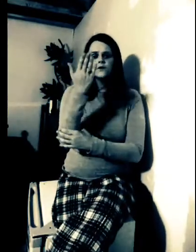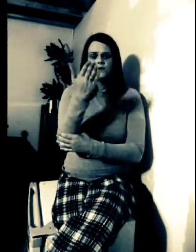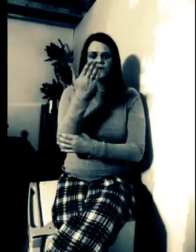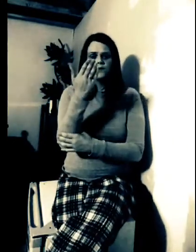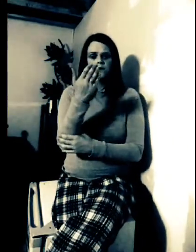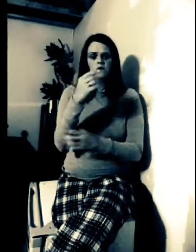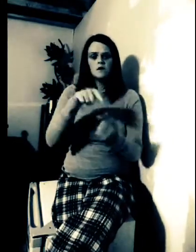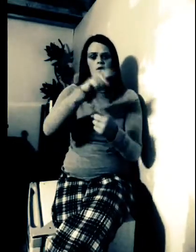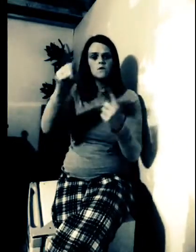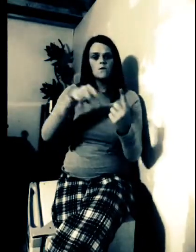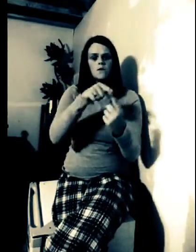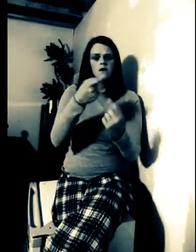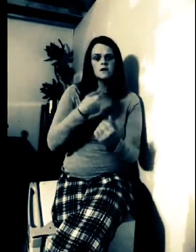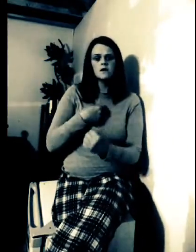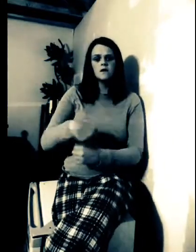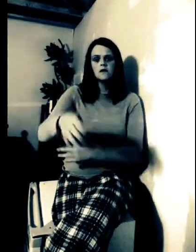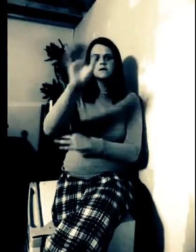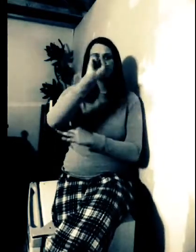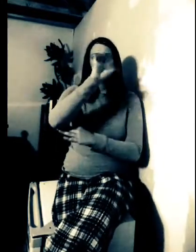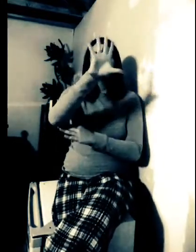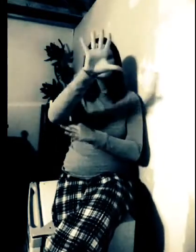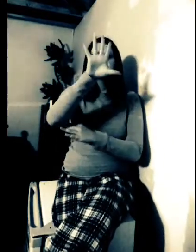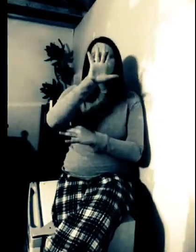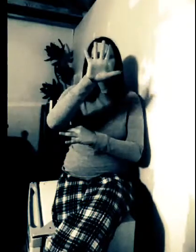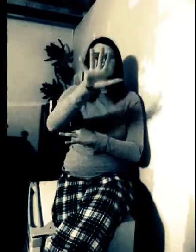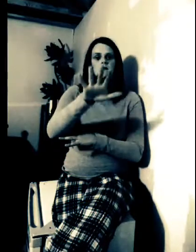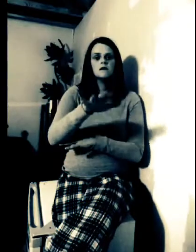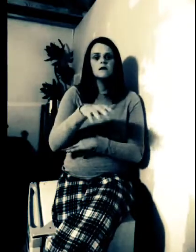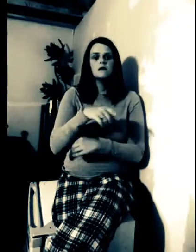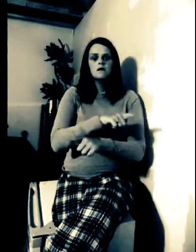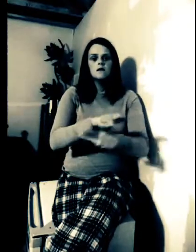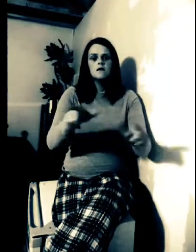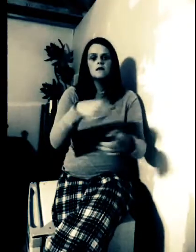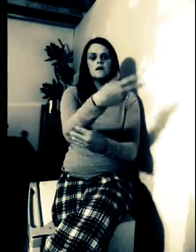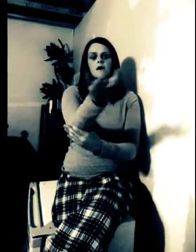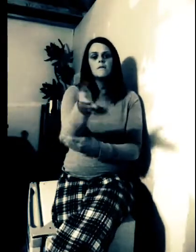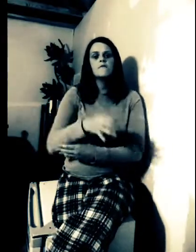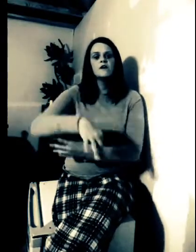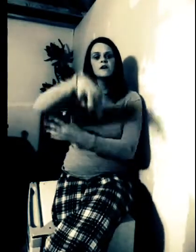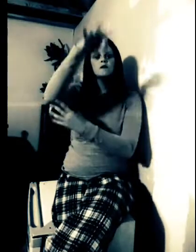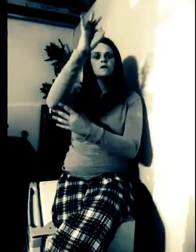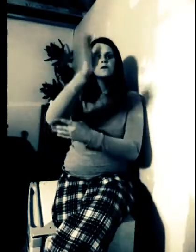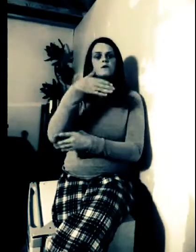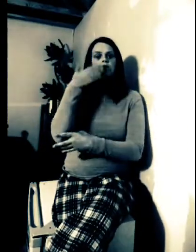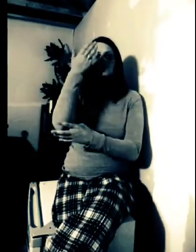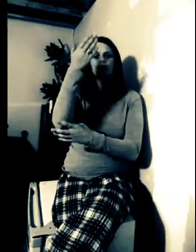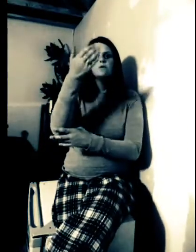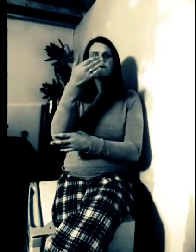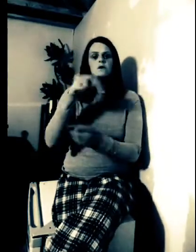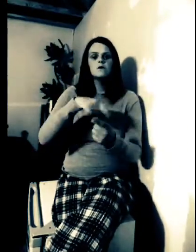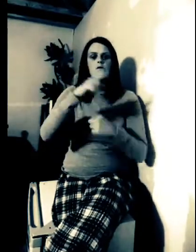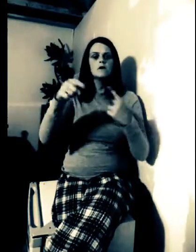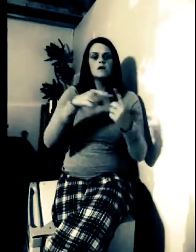you When I speak Let them feel you When